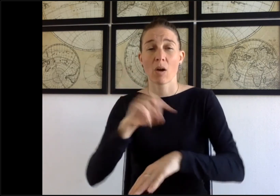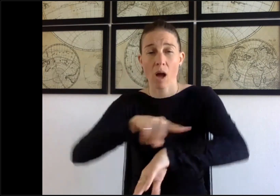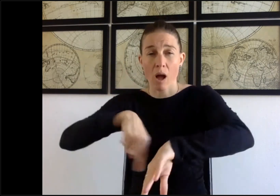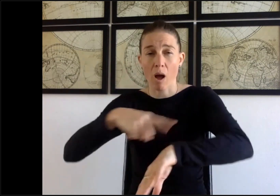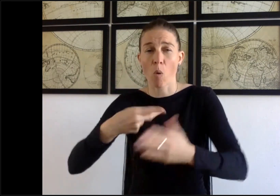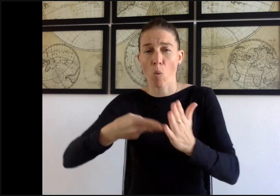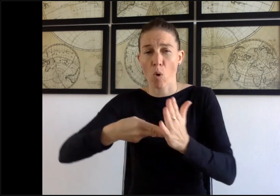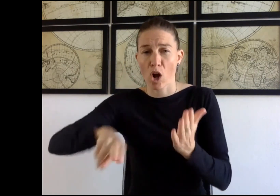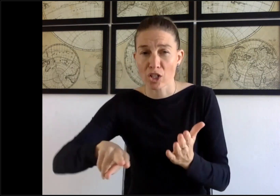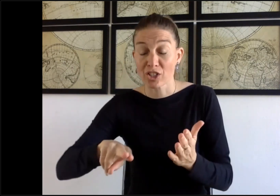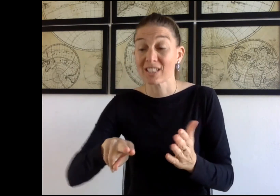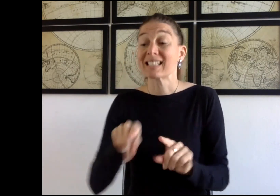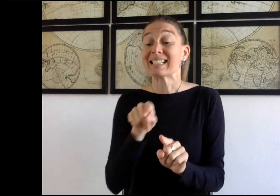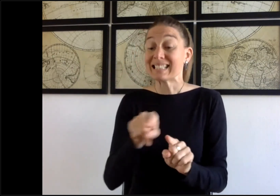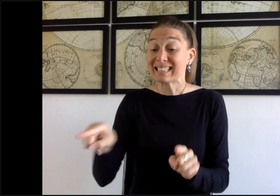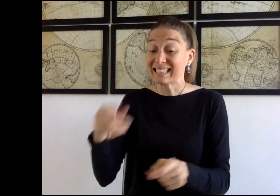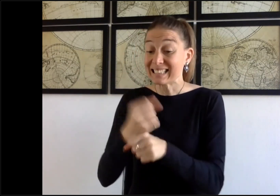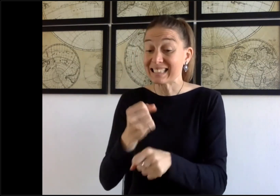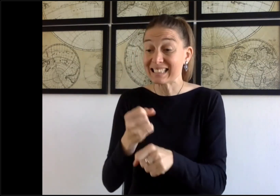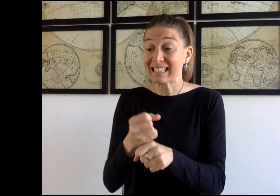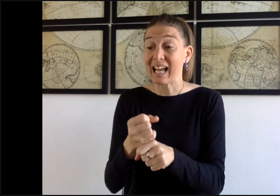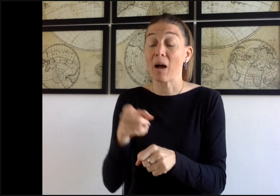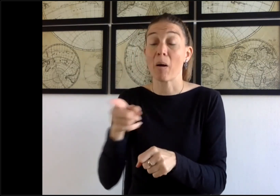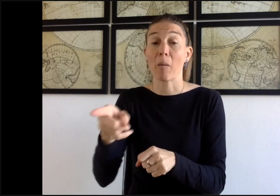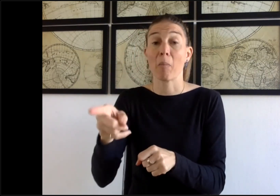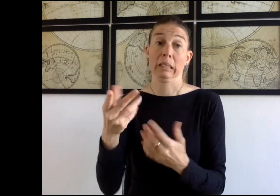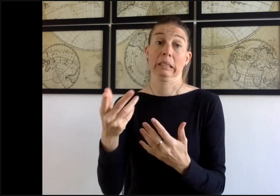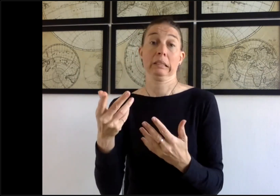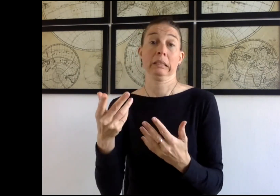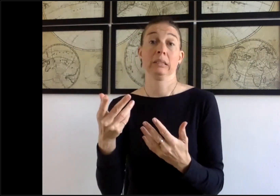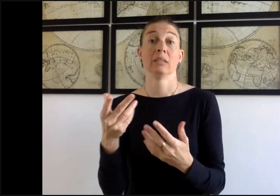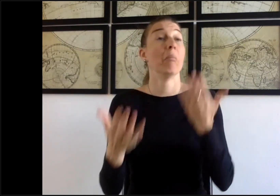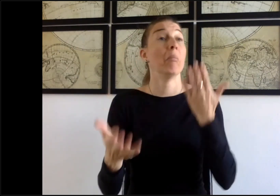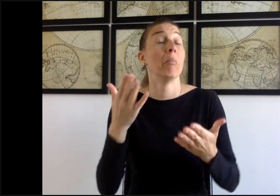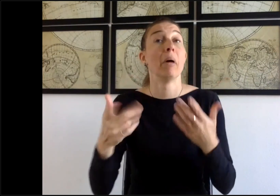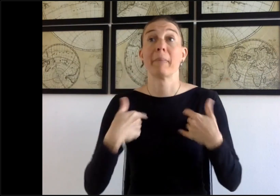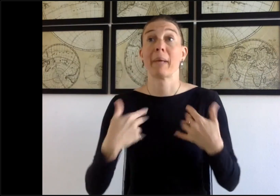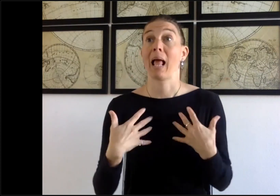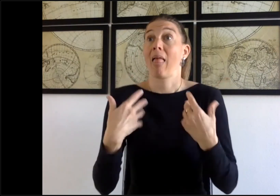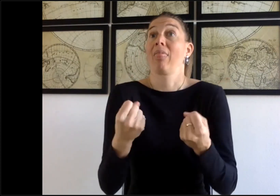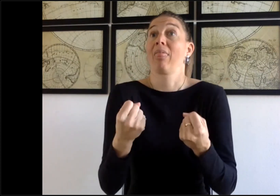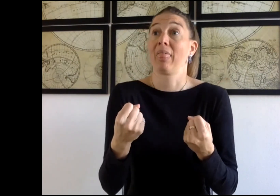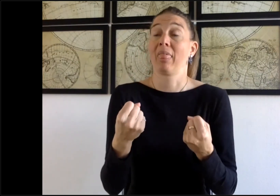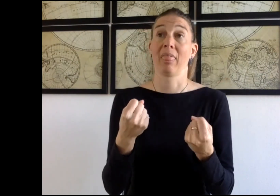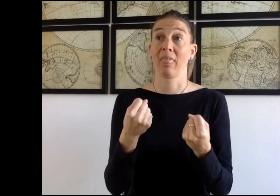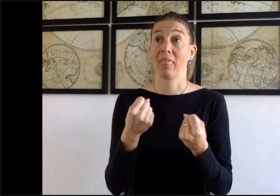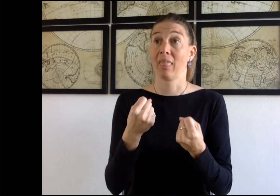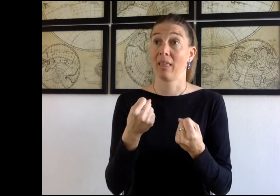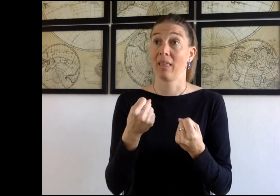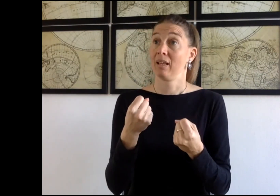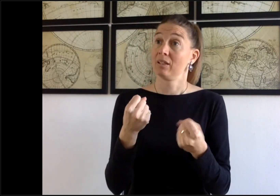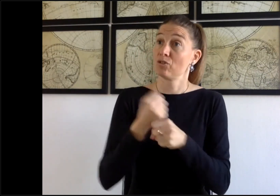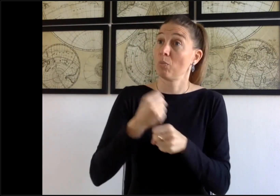employment often come with health warnings as to the quality of the jobs. Now, I think there are many,